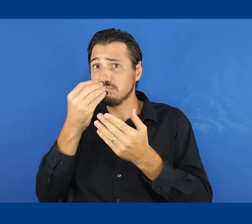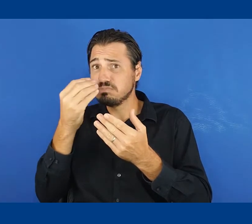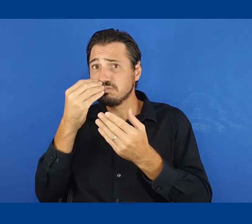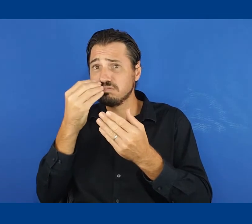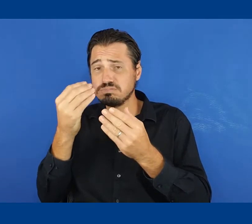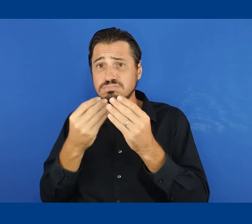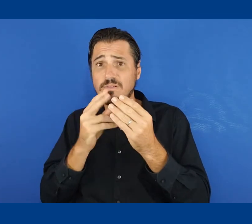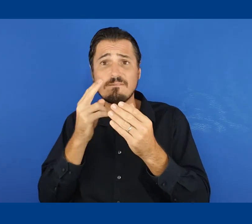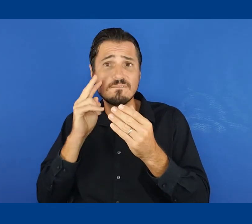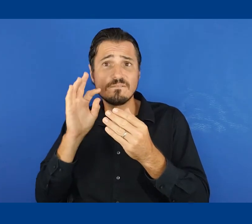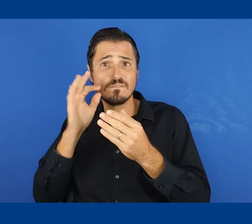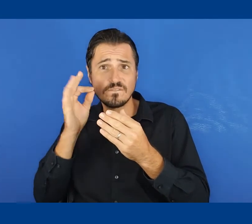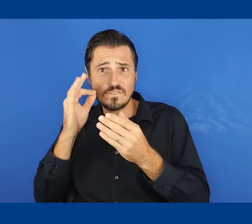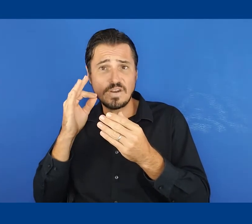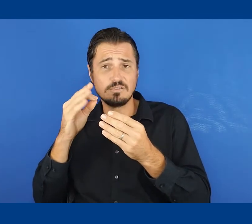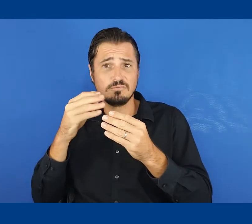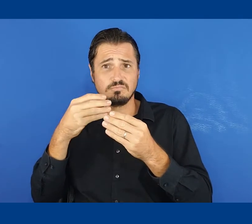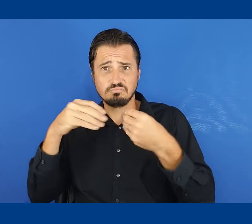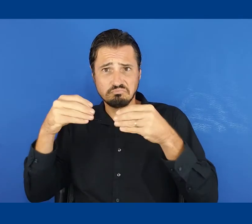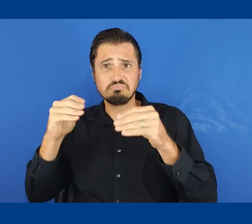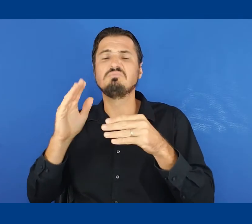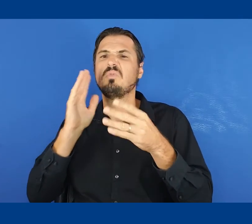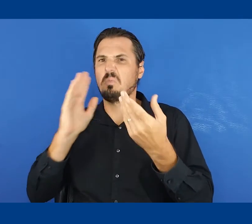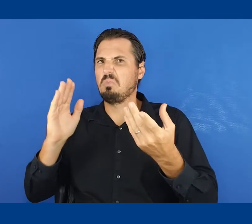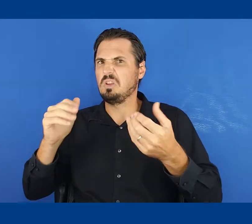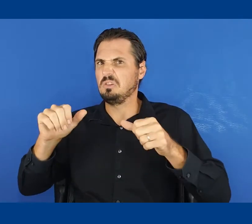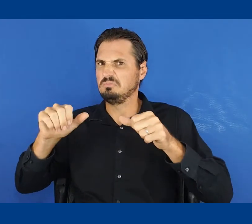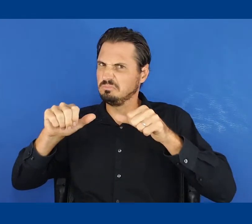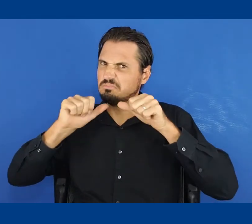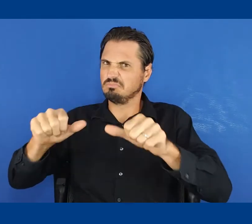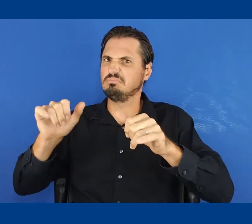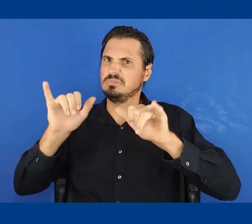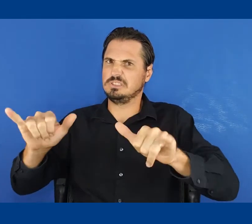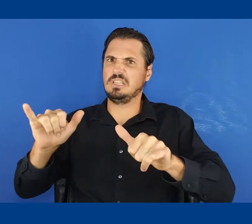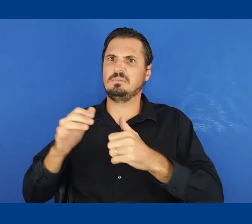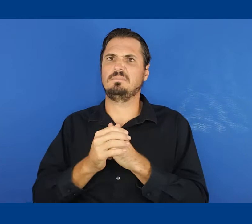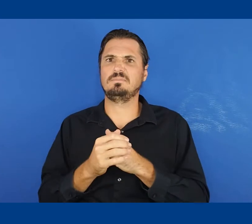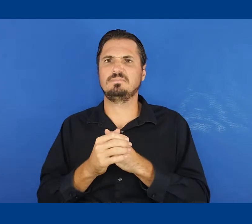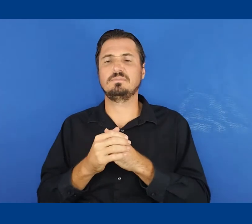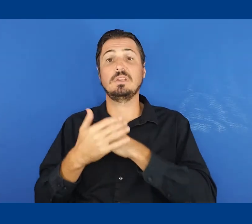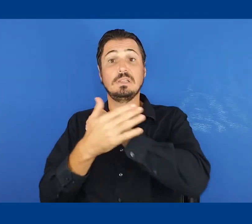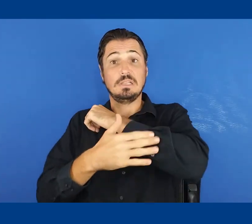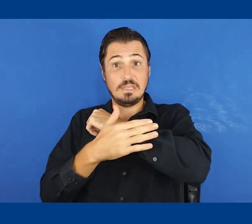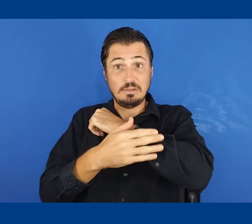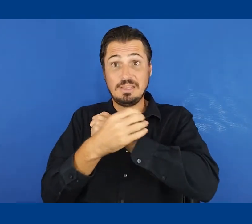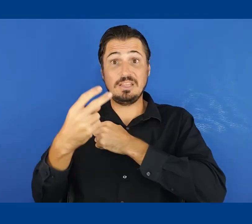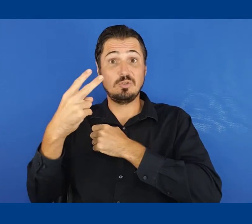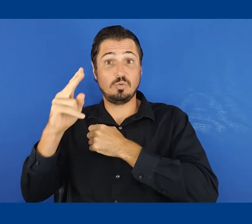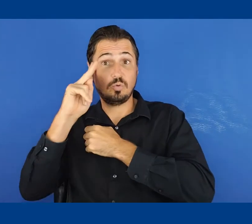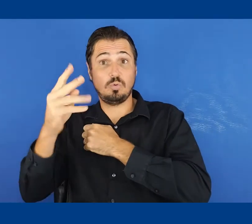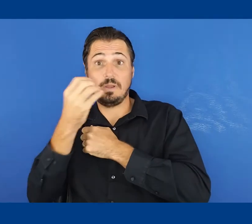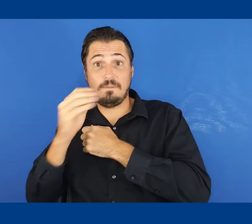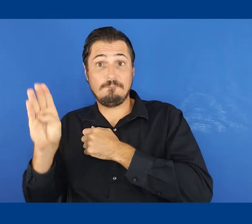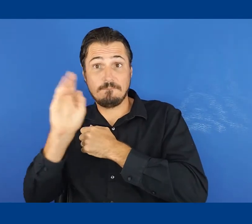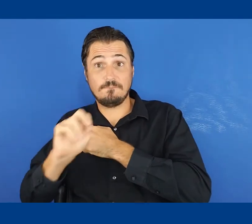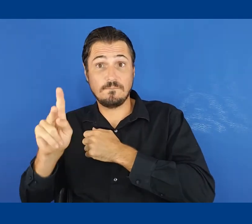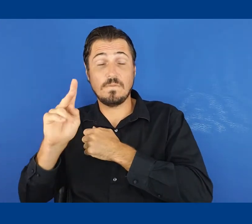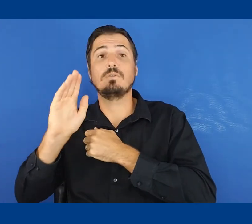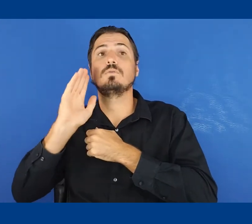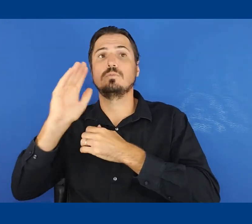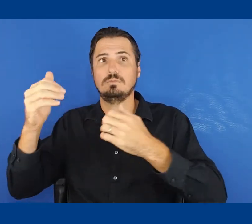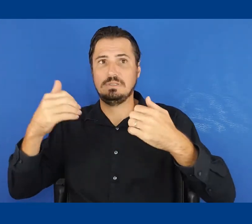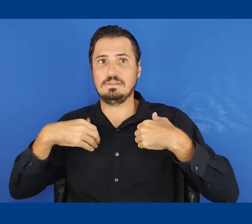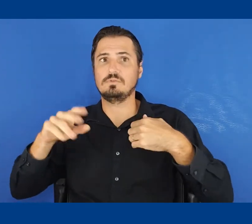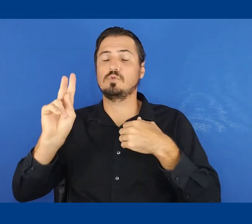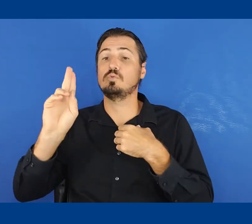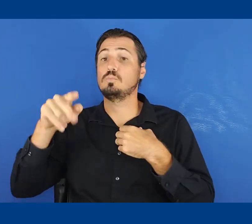the fair, will continue as scheduled. The county and the two Kauai food banks are conducting the